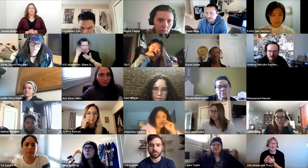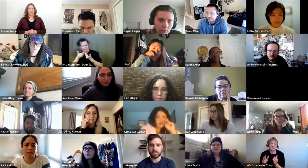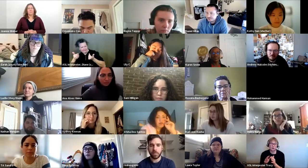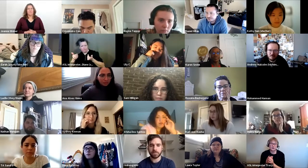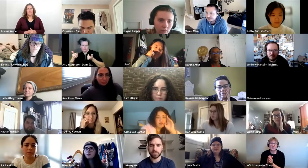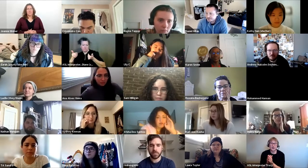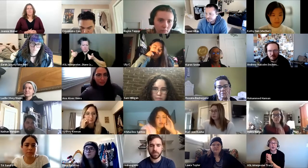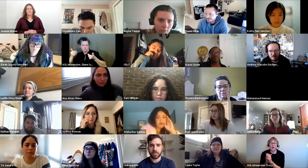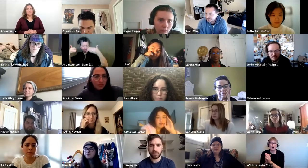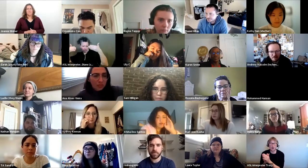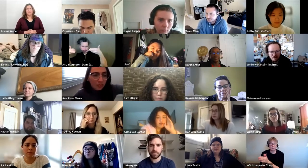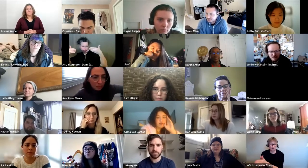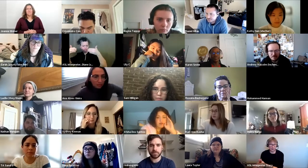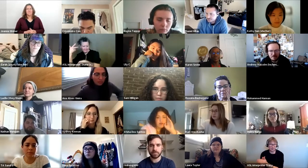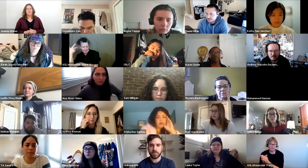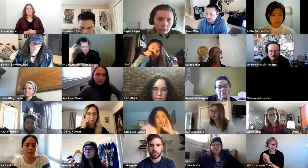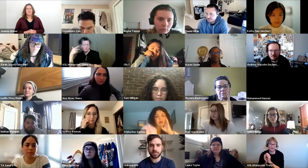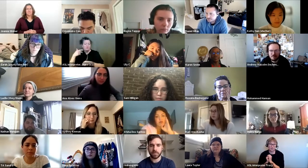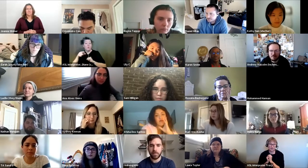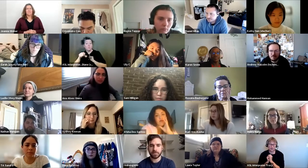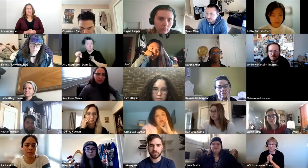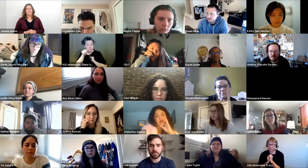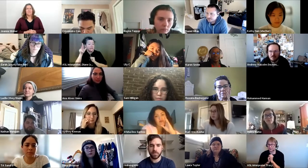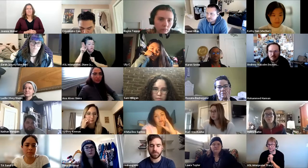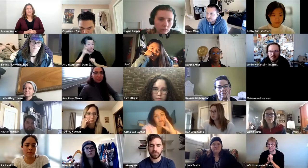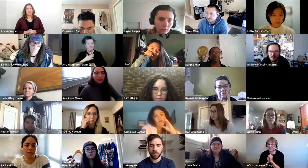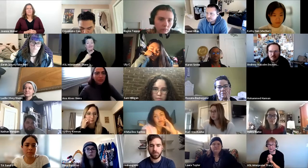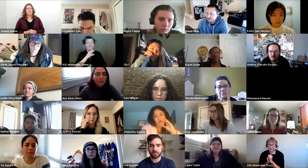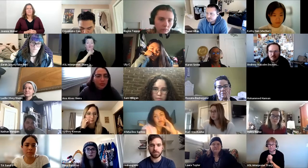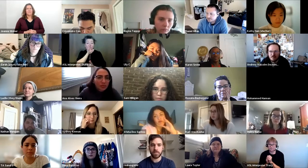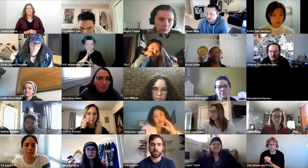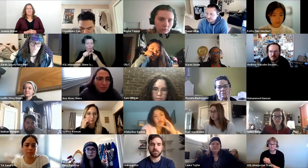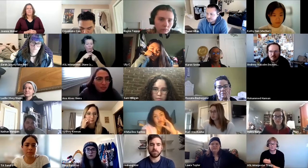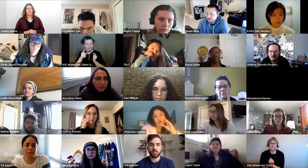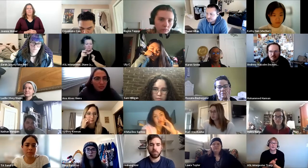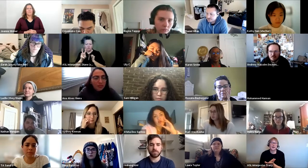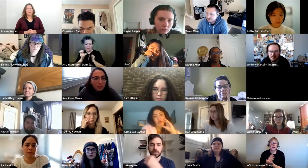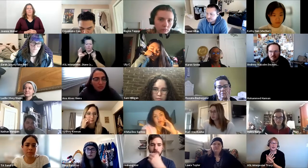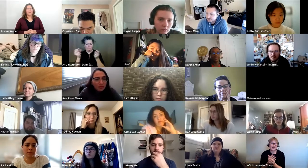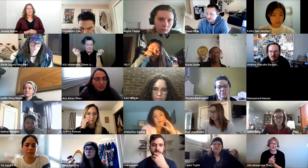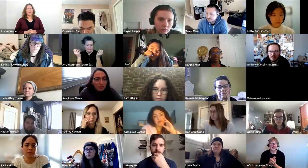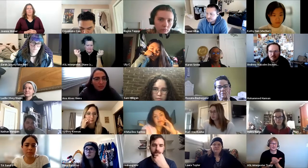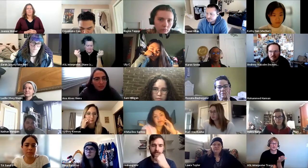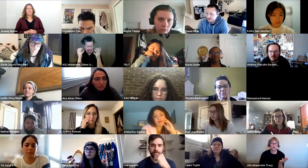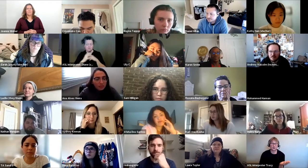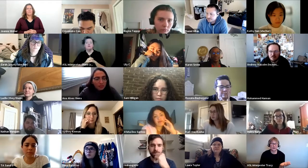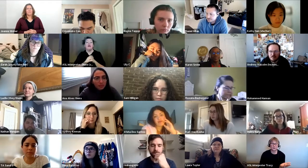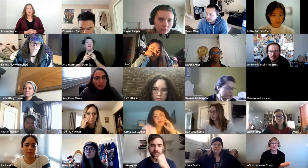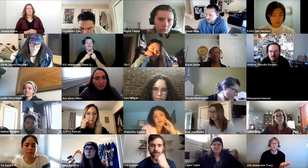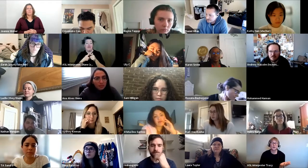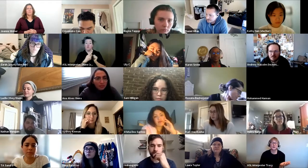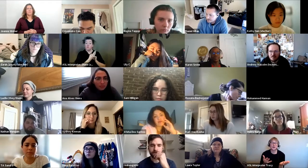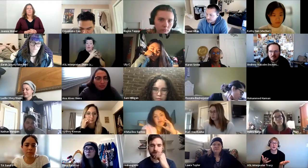And of course, you'll hear my voice when Dr. Weber is signing And then the 2